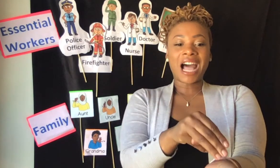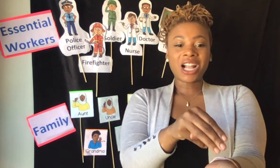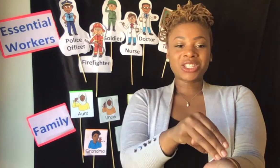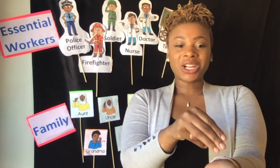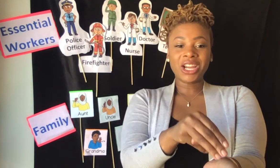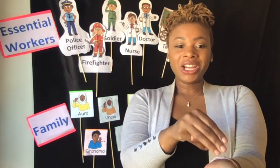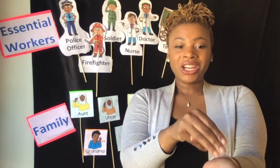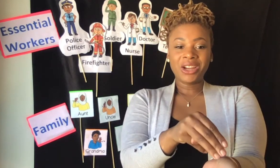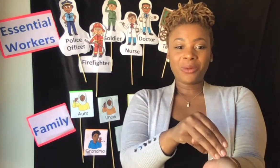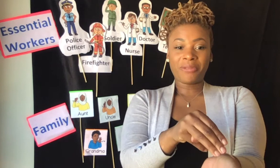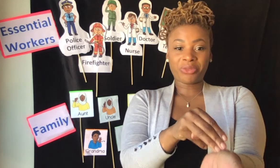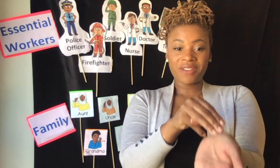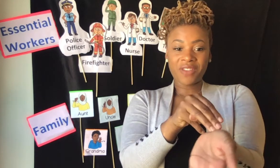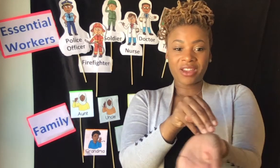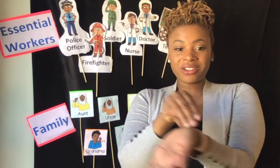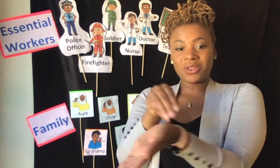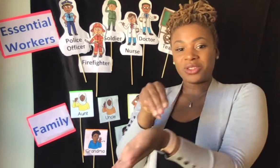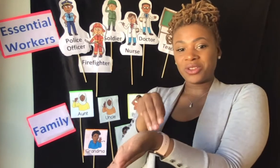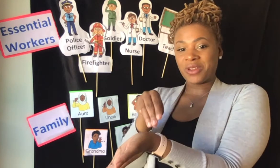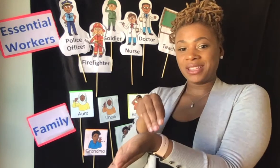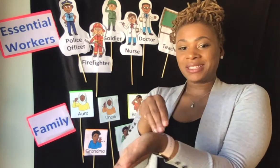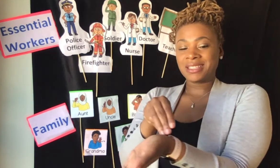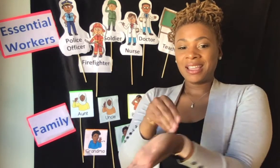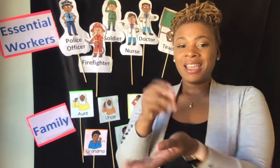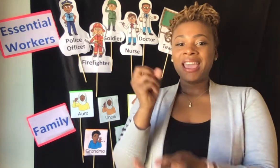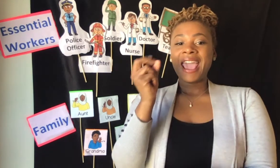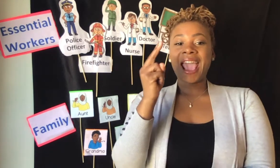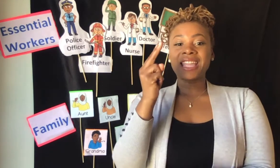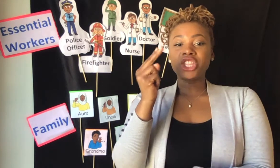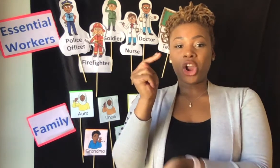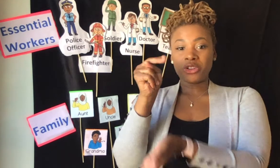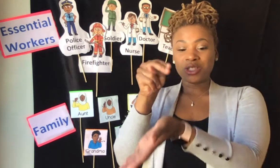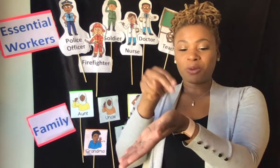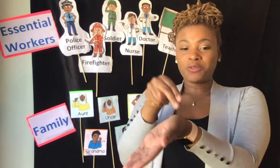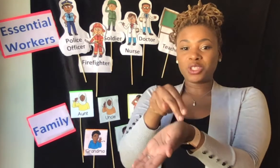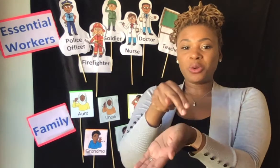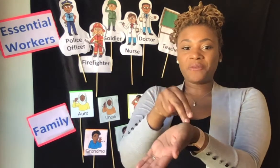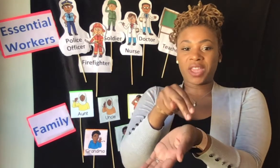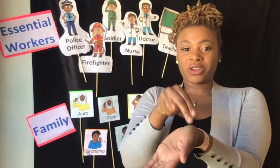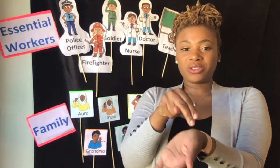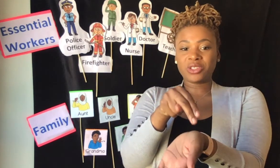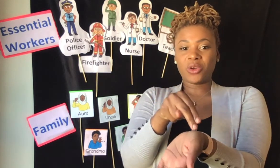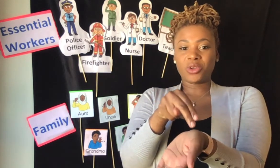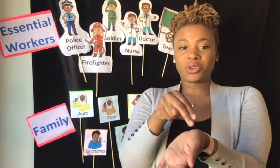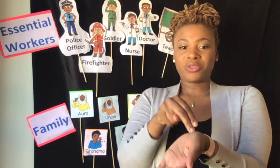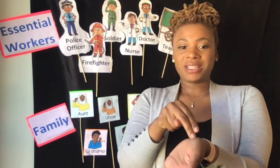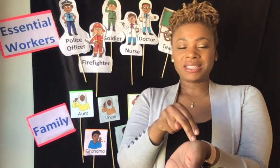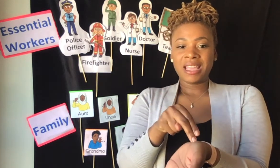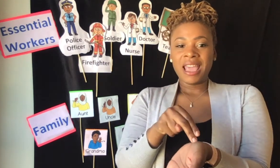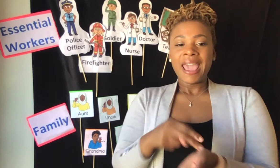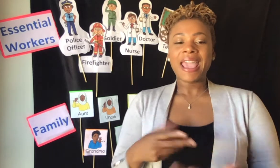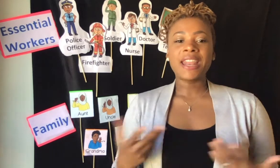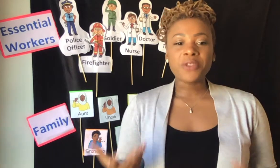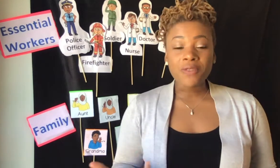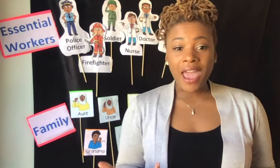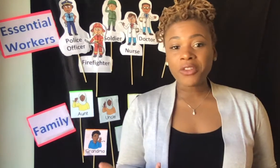doctor with 3 fingers on your wrist, and nurse with 2 fingers on your wrist. And if you've ever been